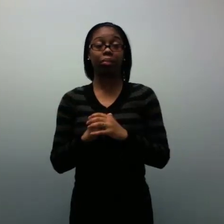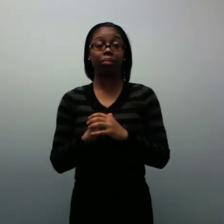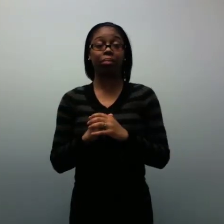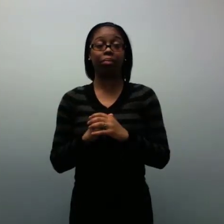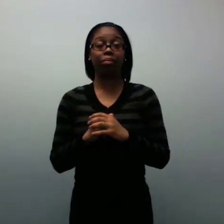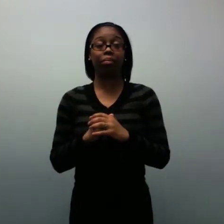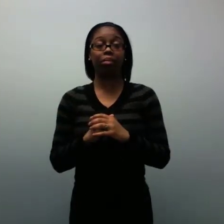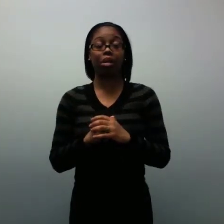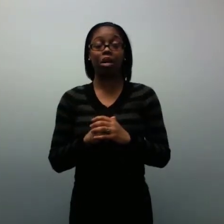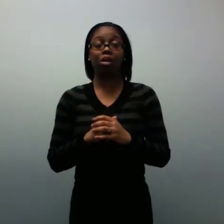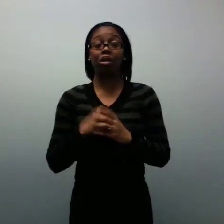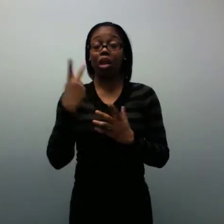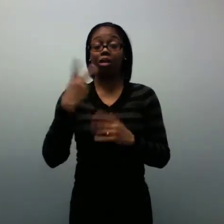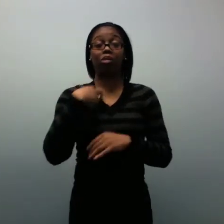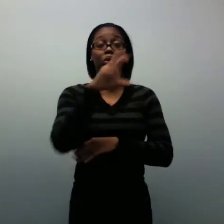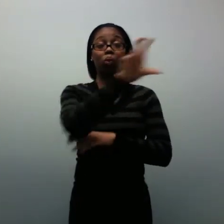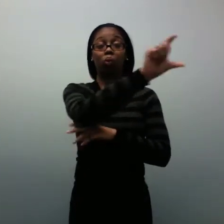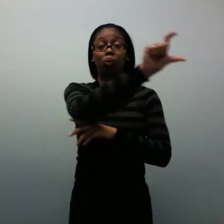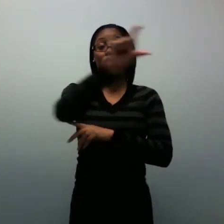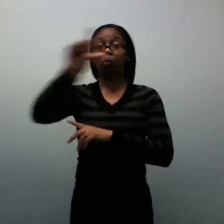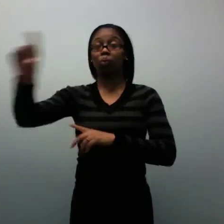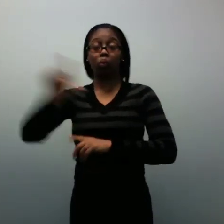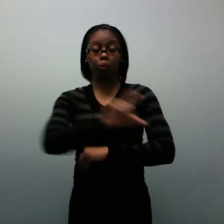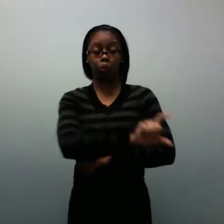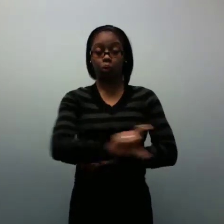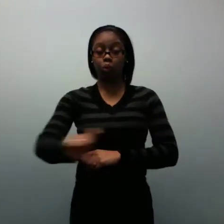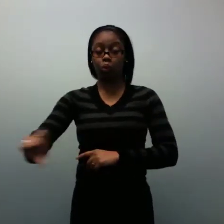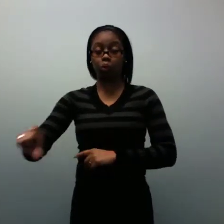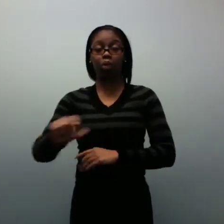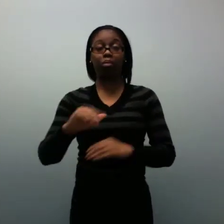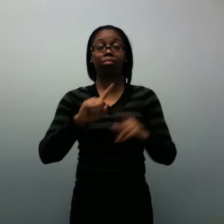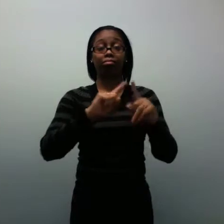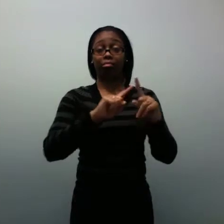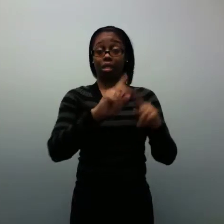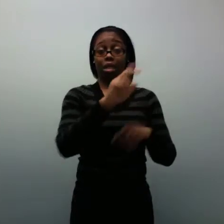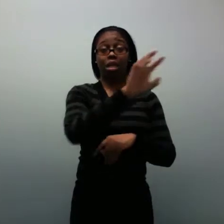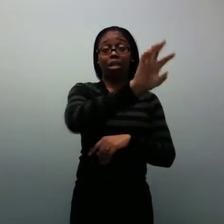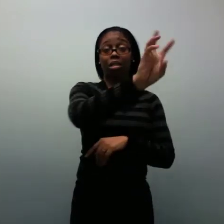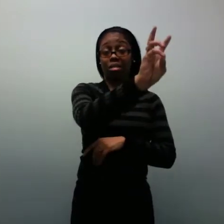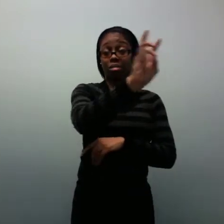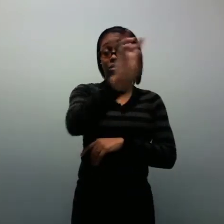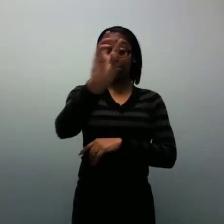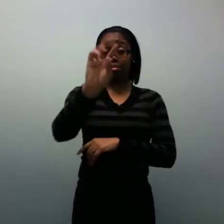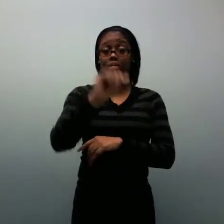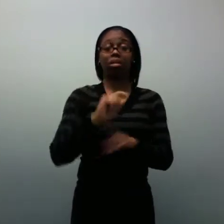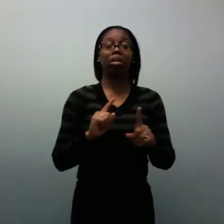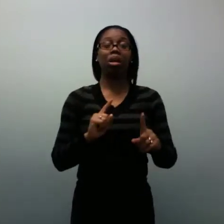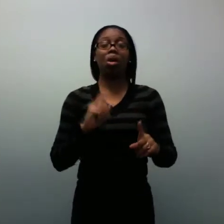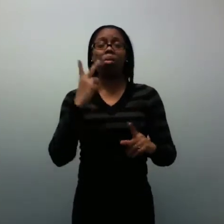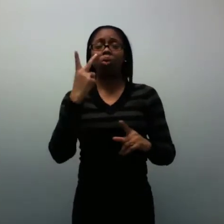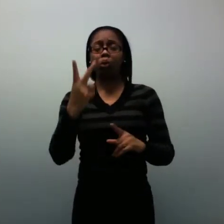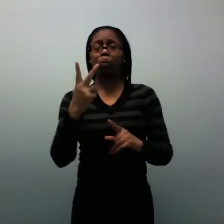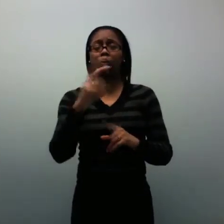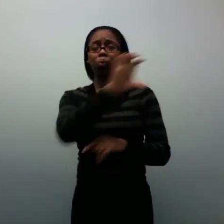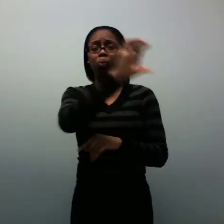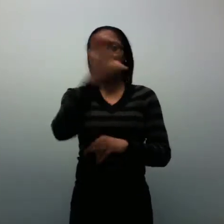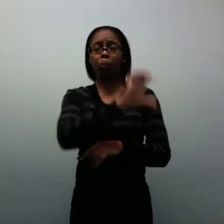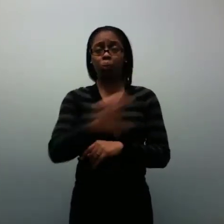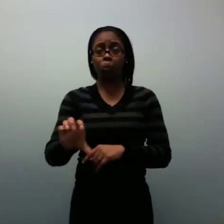12. 2 rows of 6, or if you like, 6 columns of 2. So that 2 times 6, or 6 times 2,